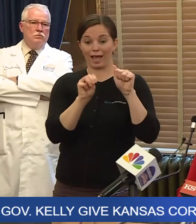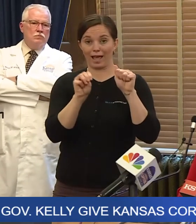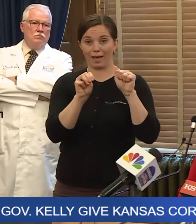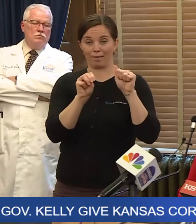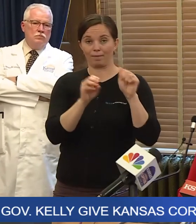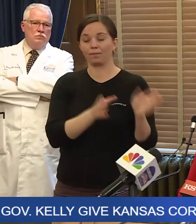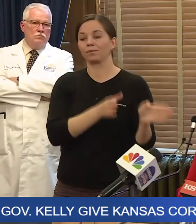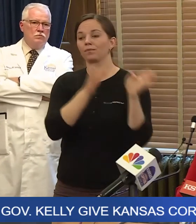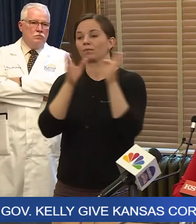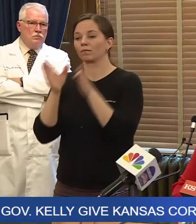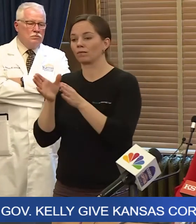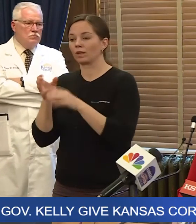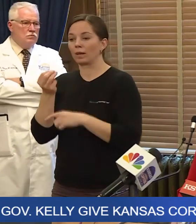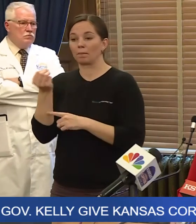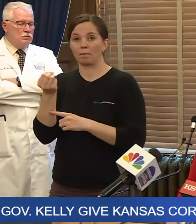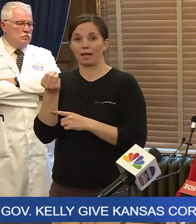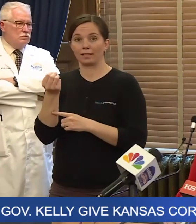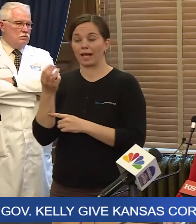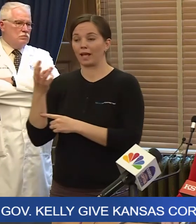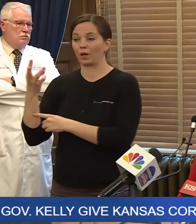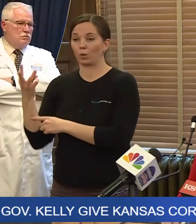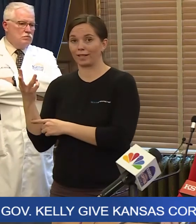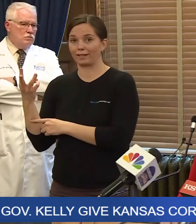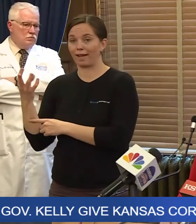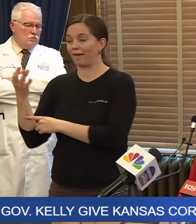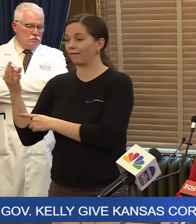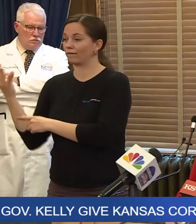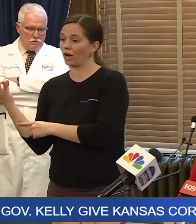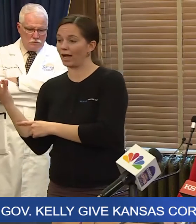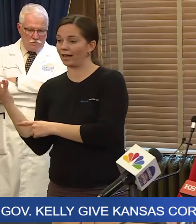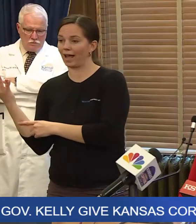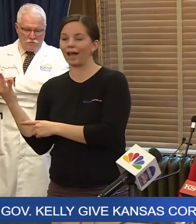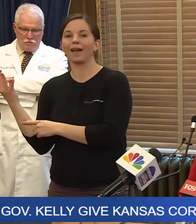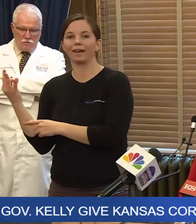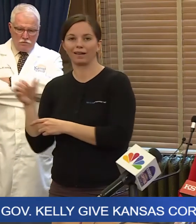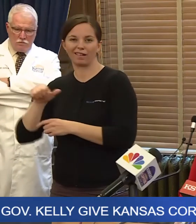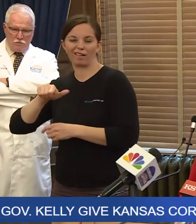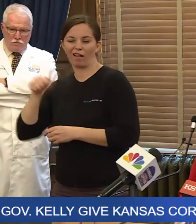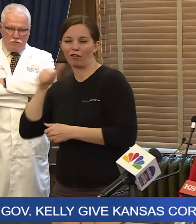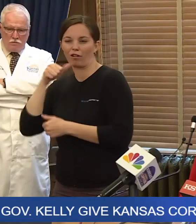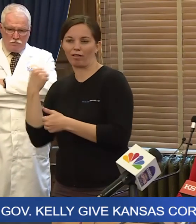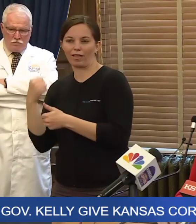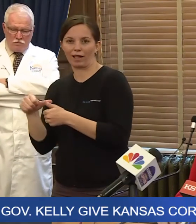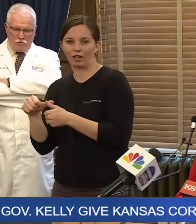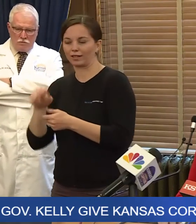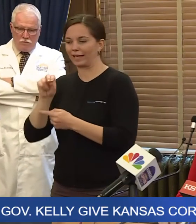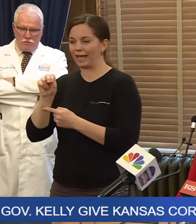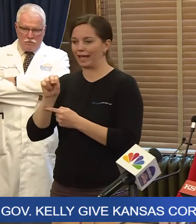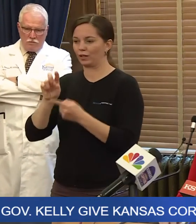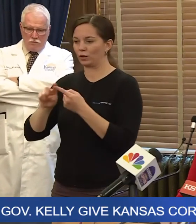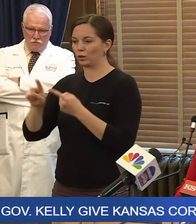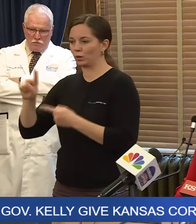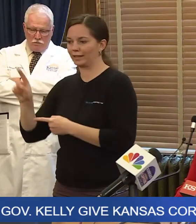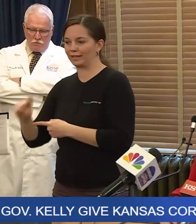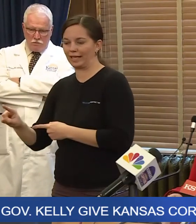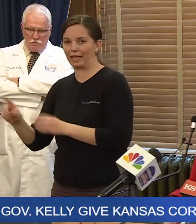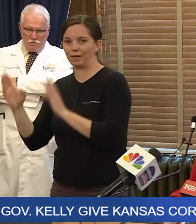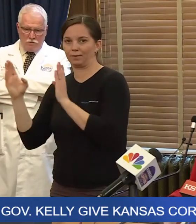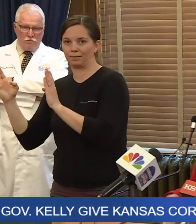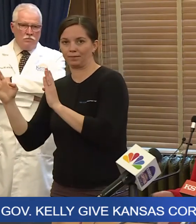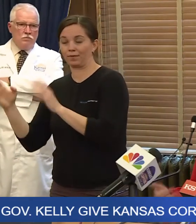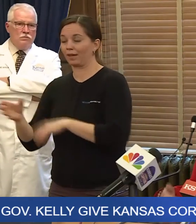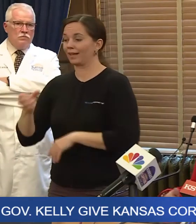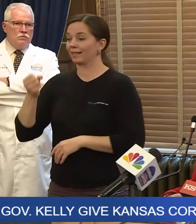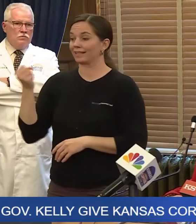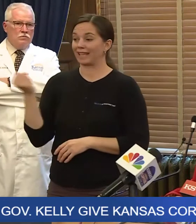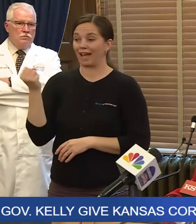on Monday and Wednesday and Friday as well would be the remaining letters, N as in Nancy and Z to zebra, and then